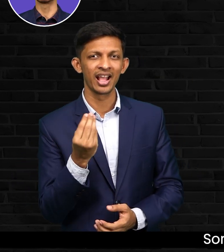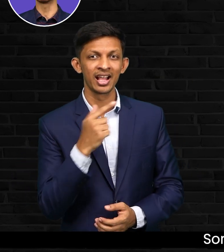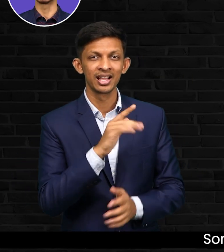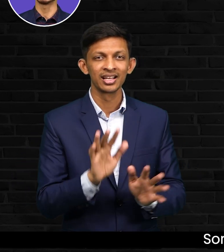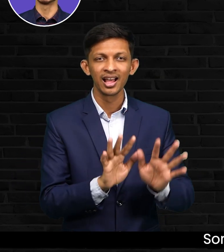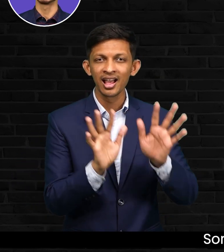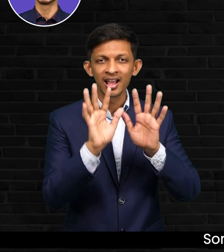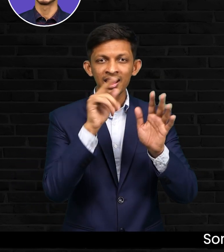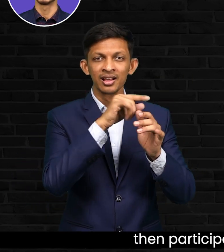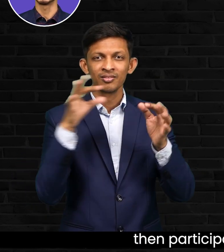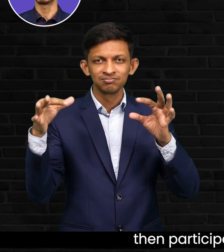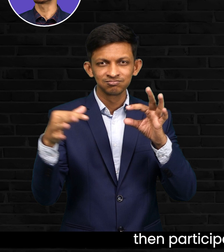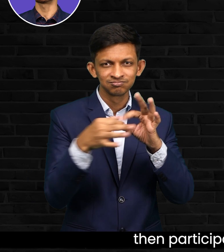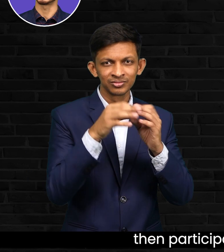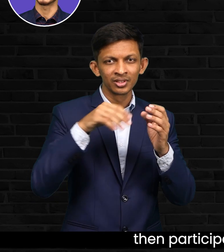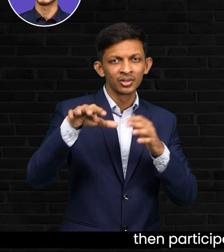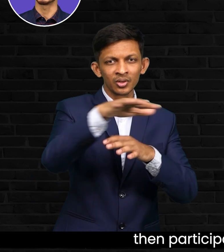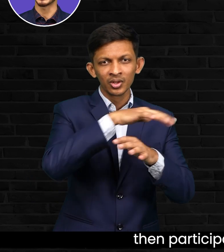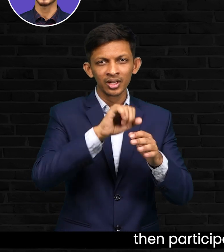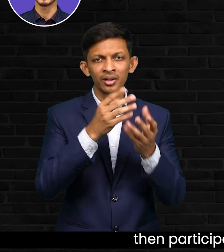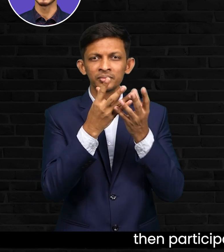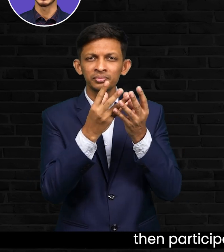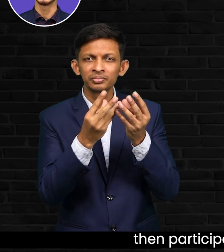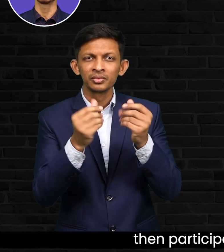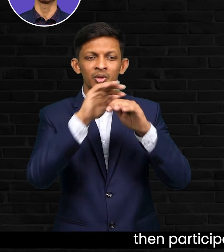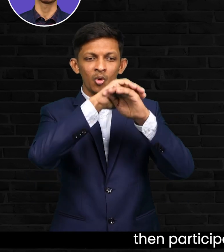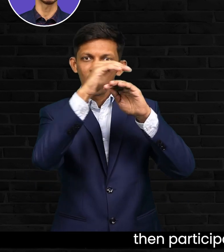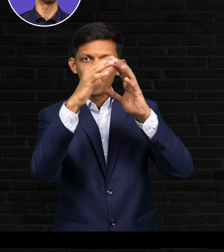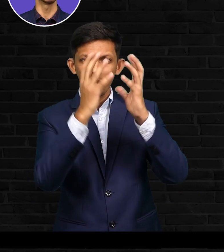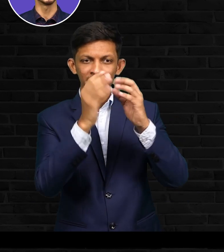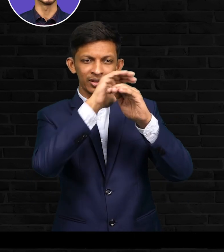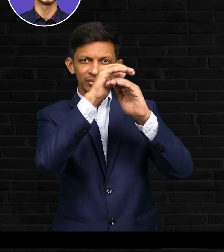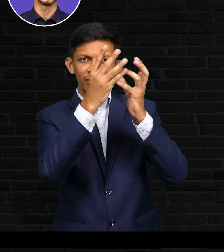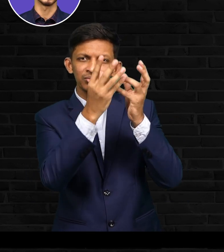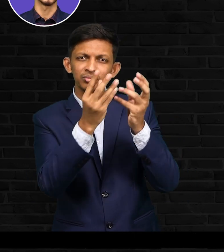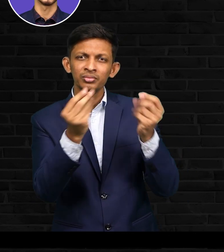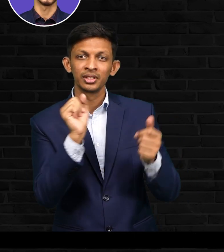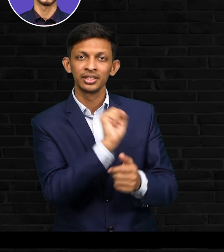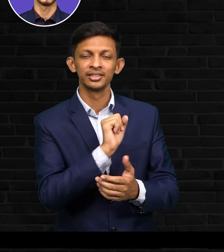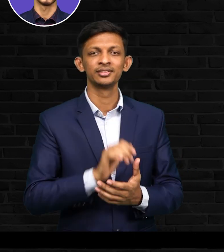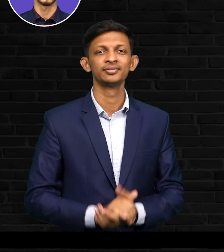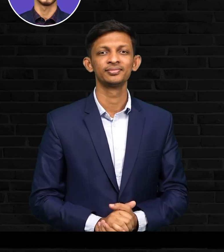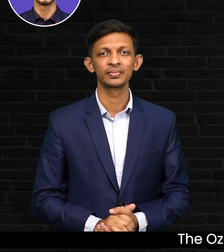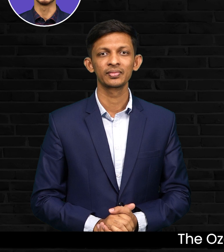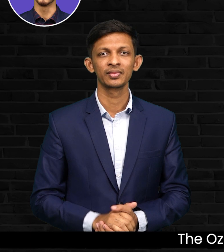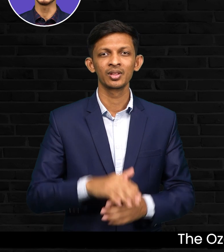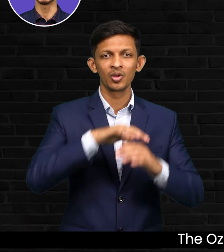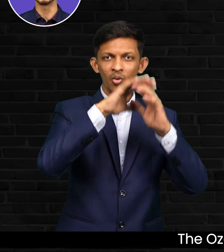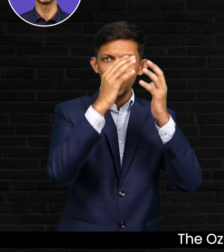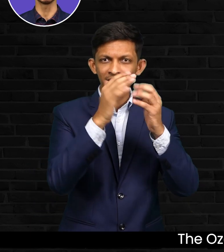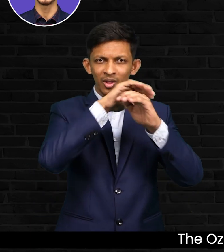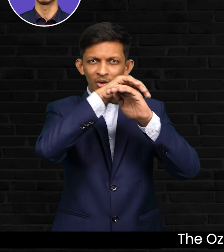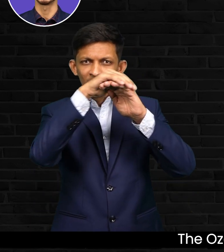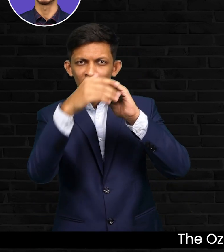Some of these gases then participate in reaction that destroy ozone. The hole in